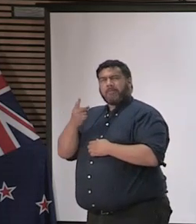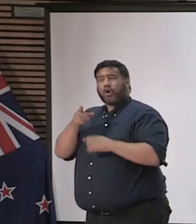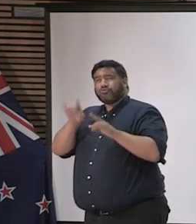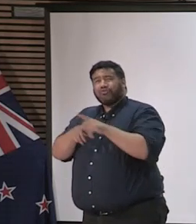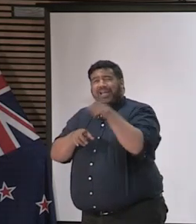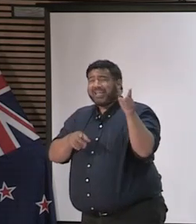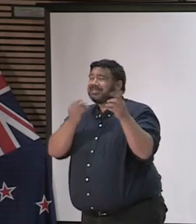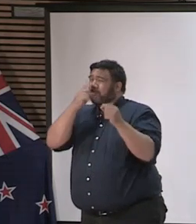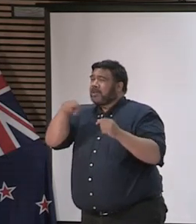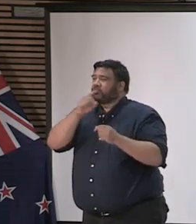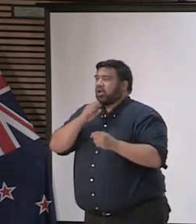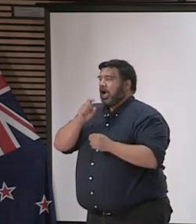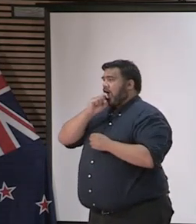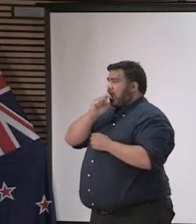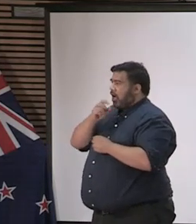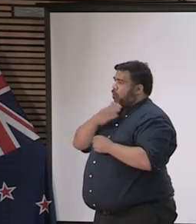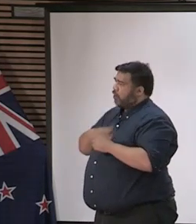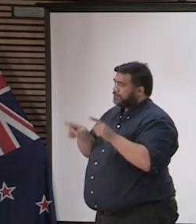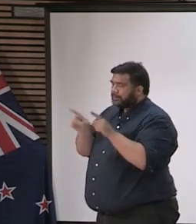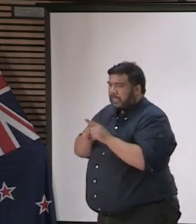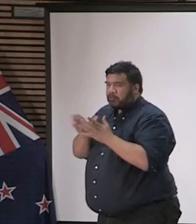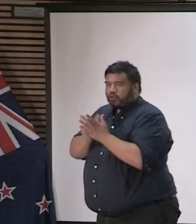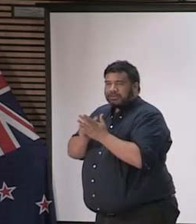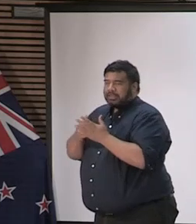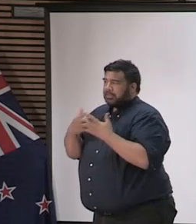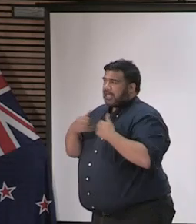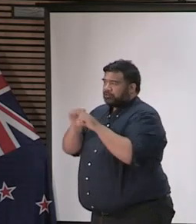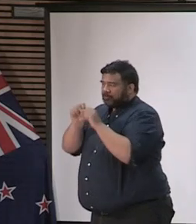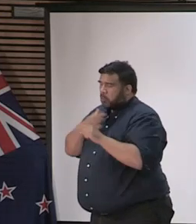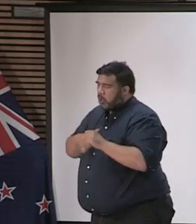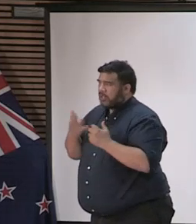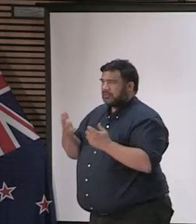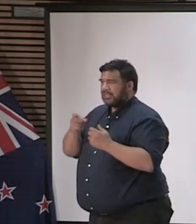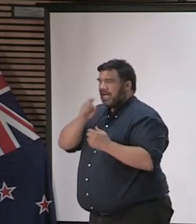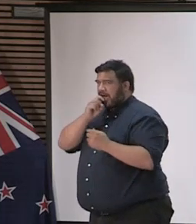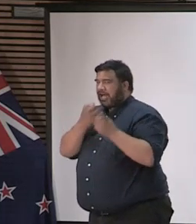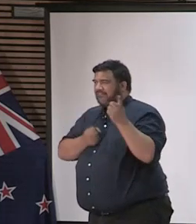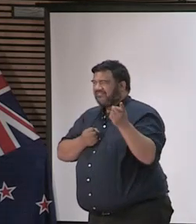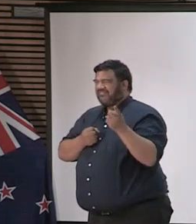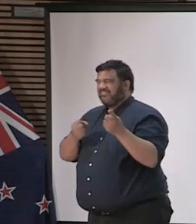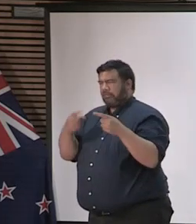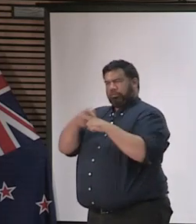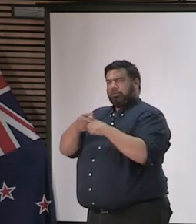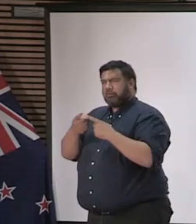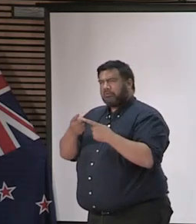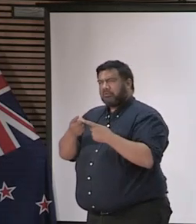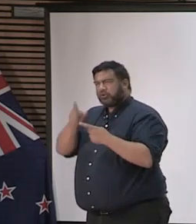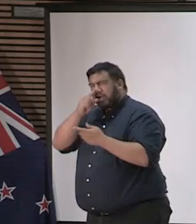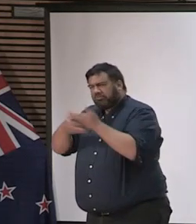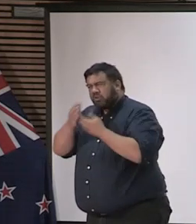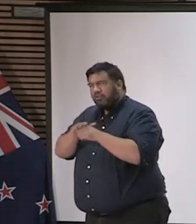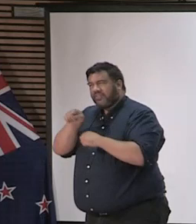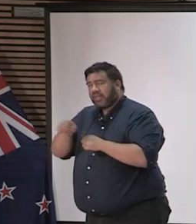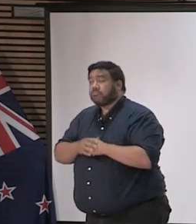system? Well, just on the latter, two different things. I think when you're talking about public health system,